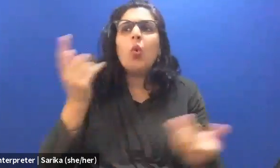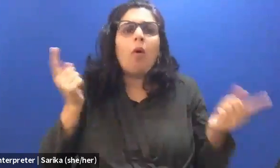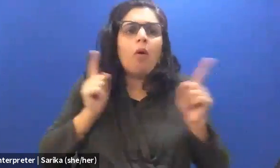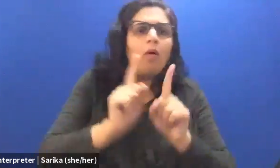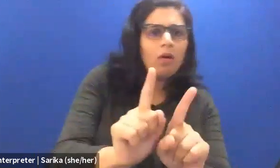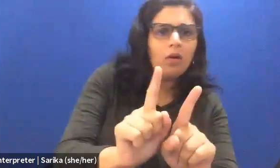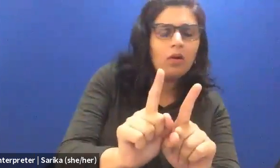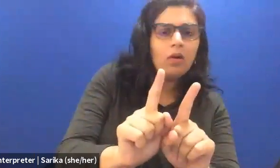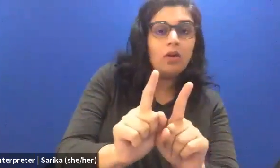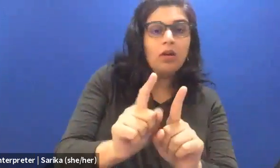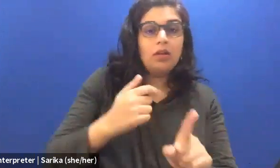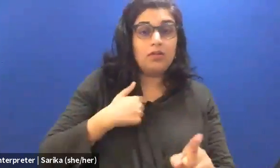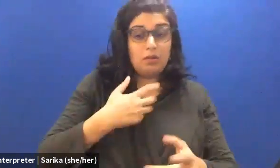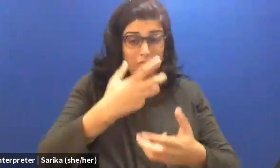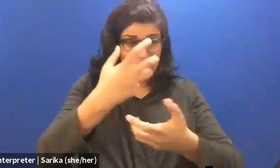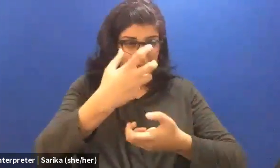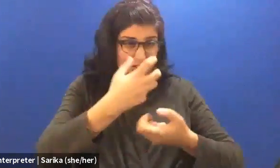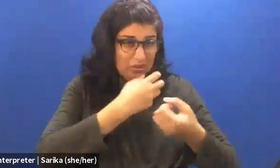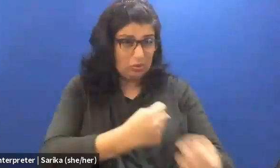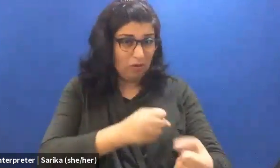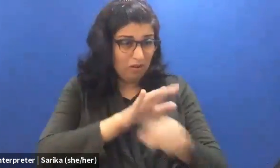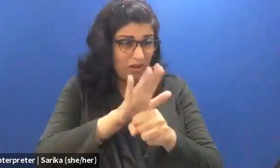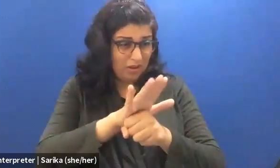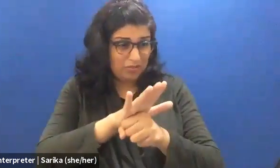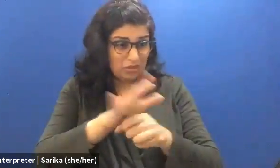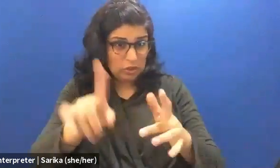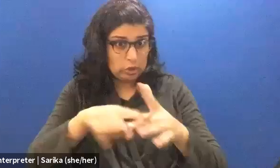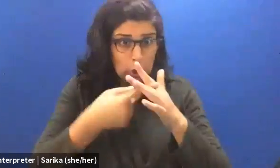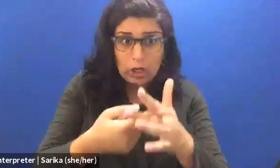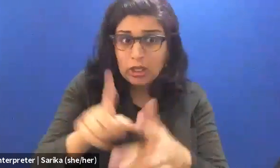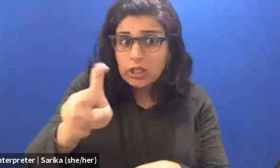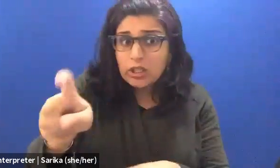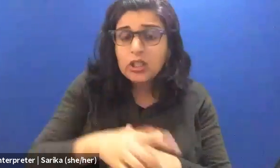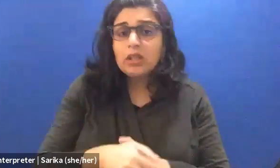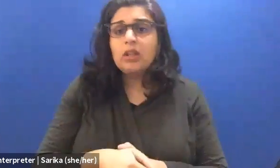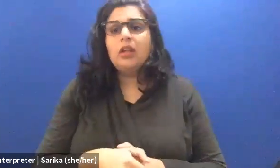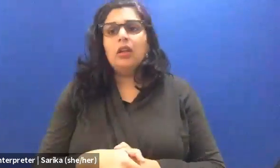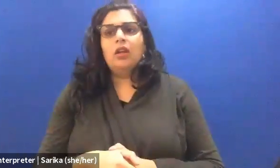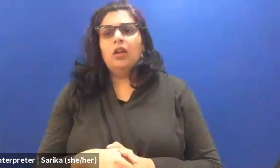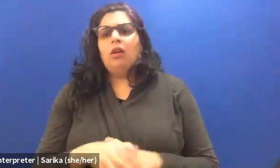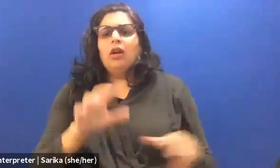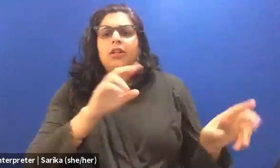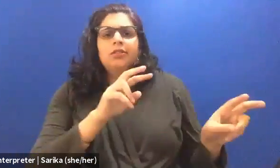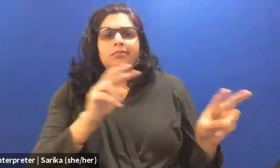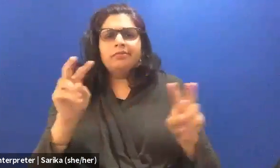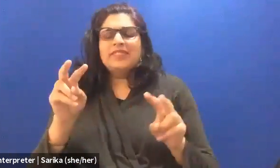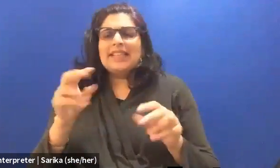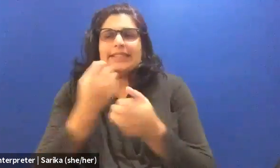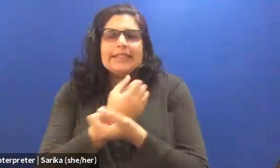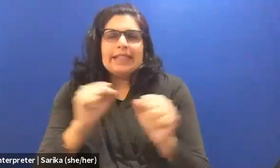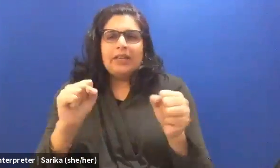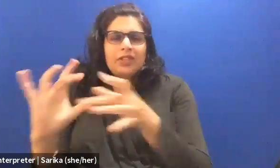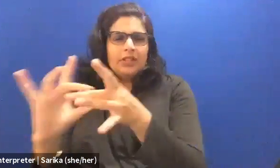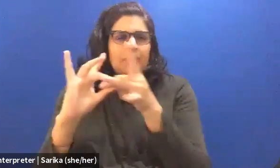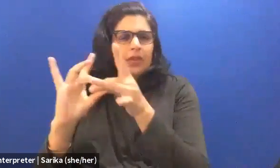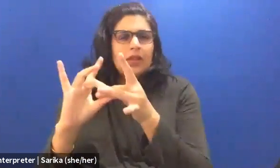thinking about, am I going to be courageous enough to make the first move? And then also looking for, you know, that safety net if I